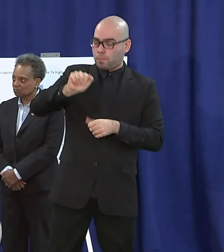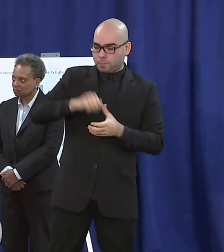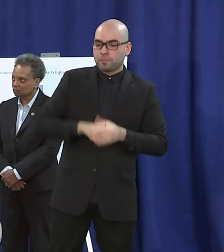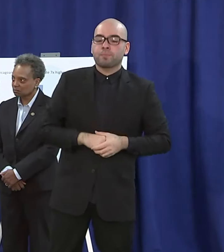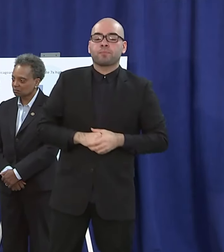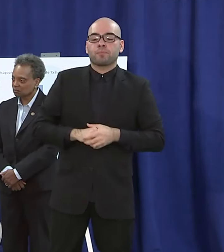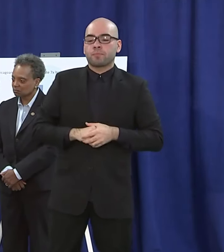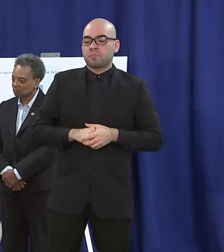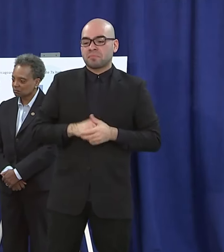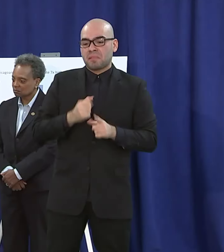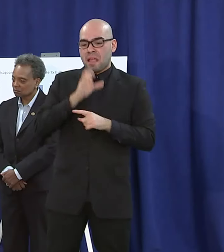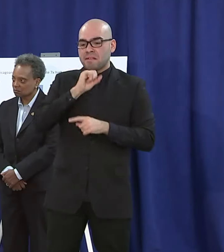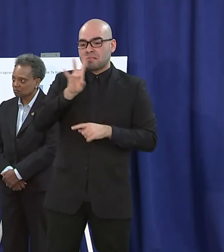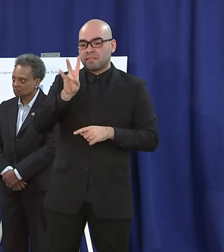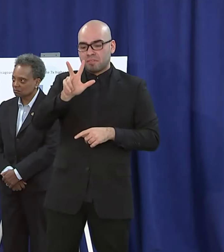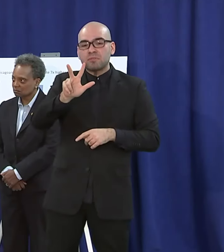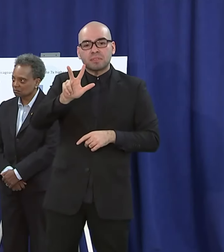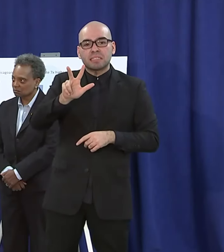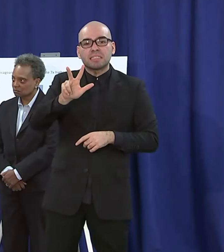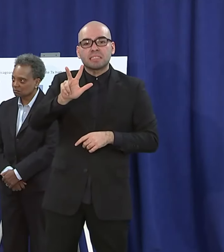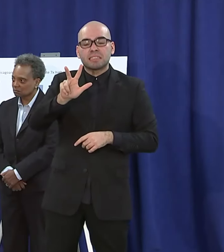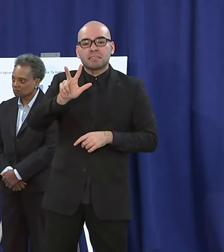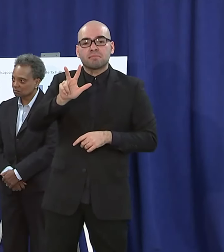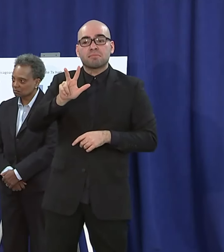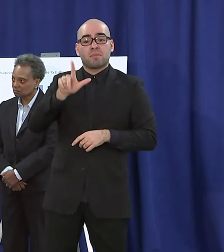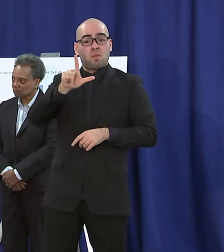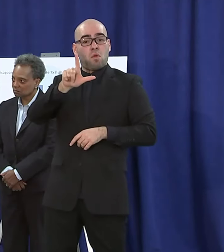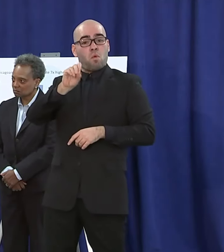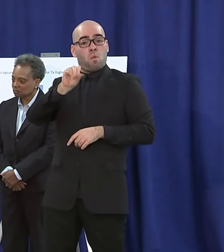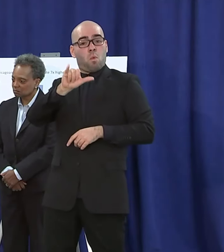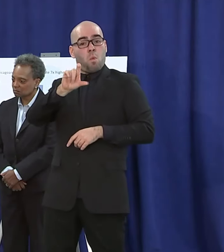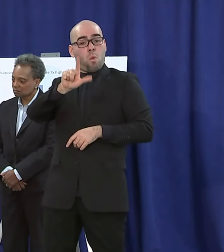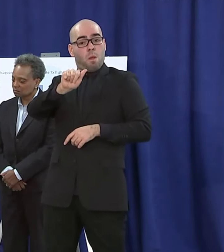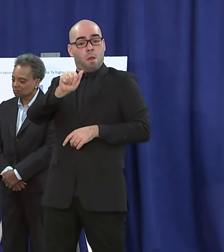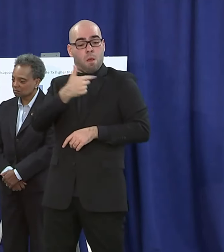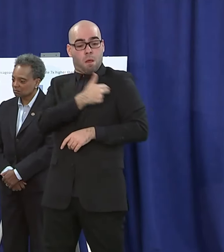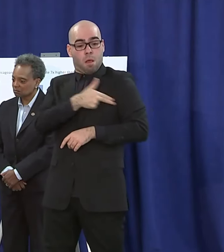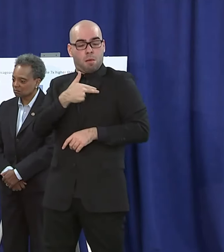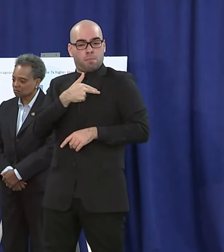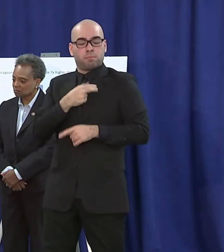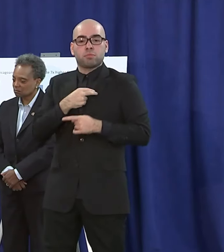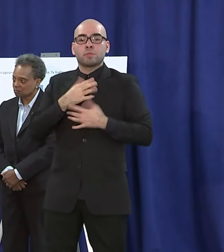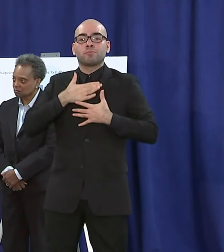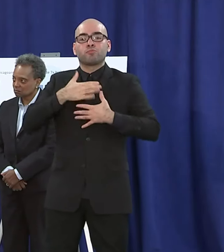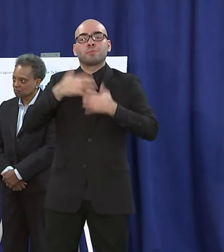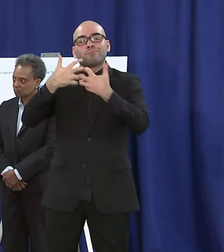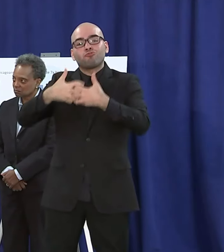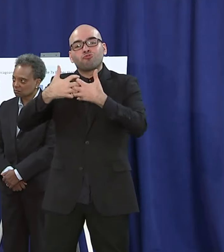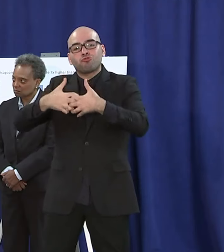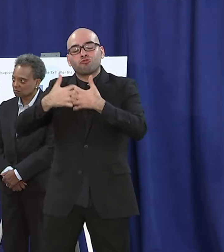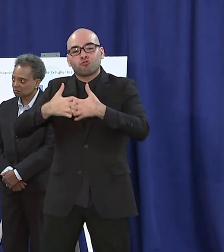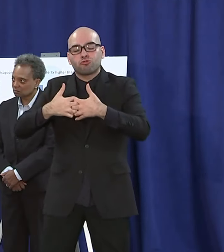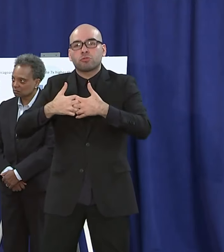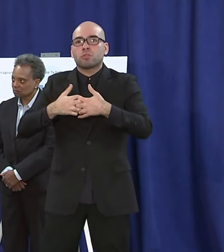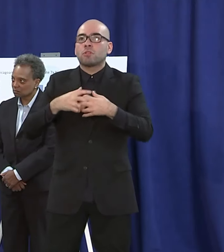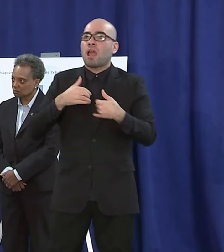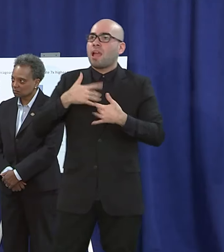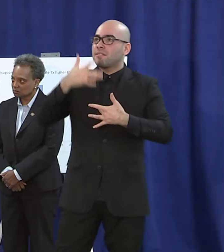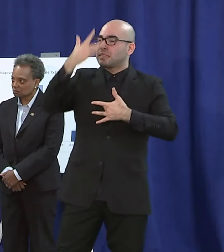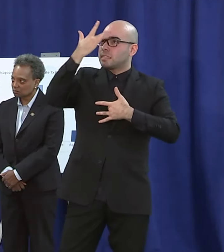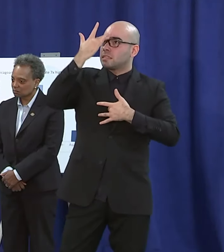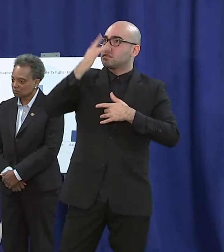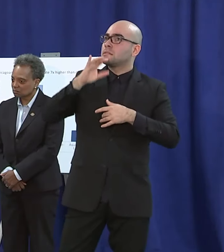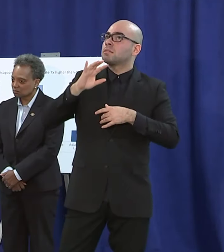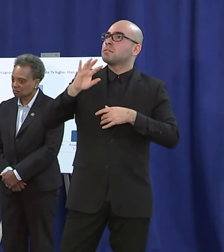years old, was on a respirator at Loyola Hospital, and then her 8th day was Friday, and then early